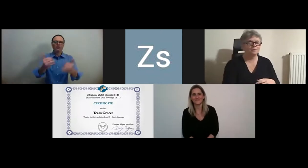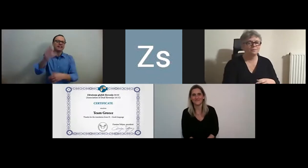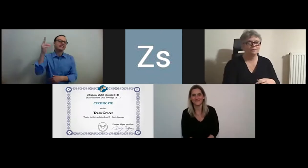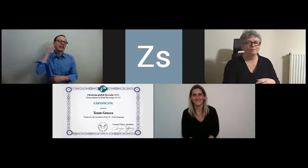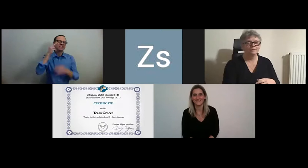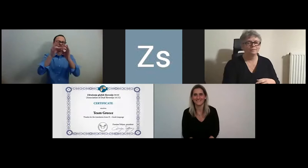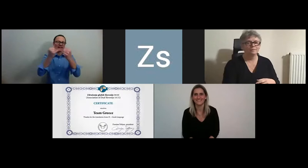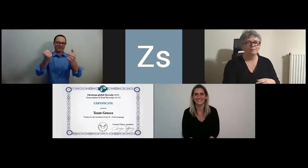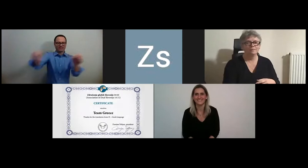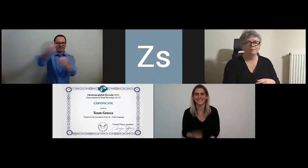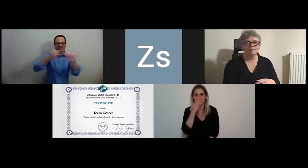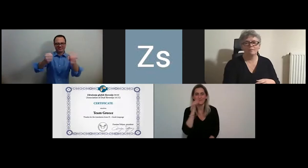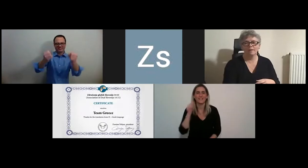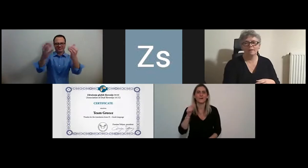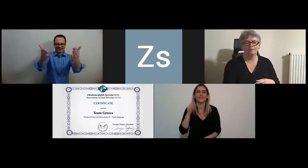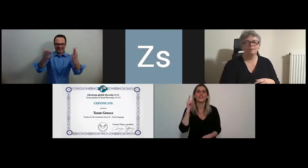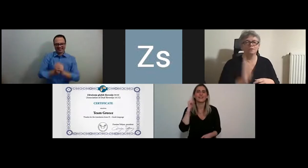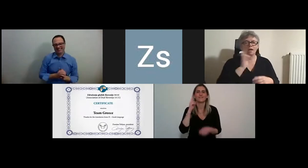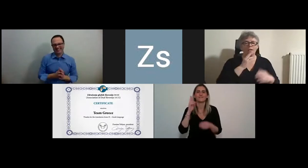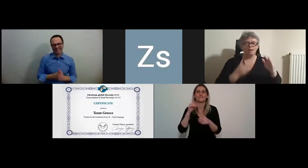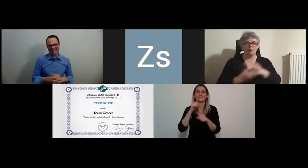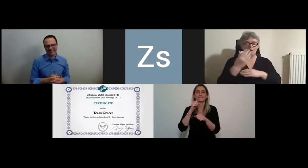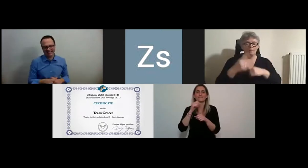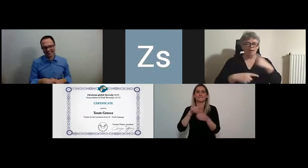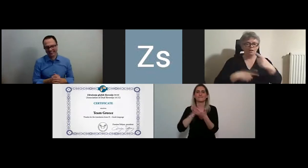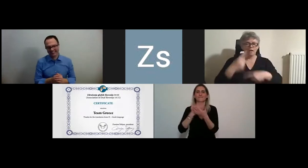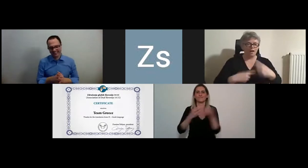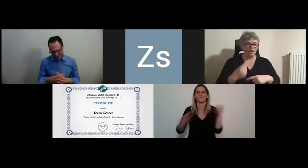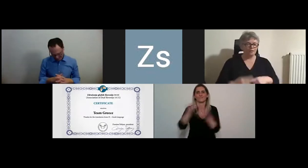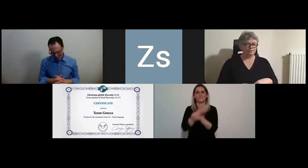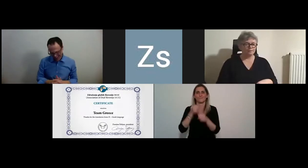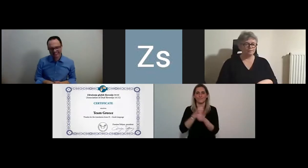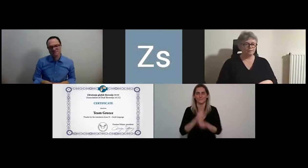You have to have it on gallery view. I know, but even then I have three